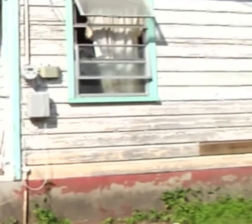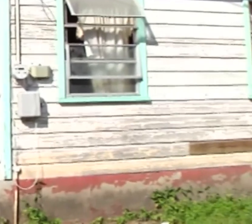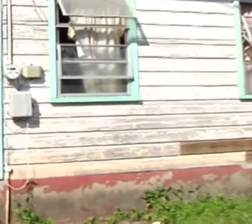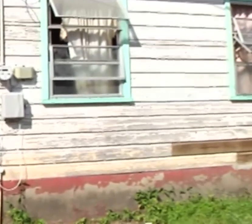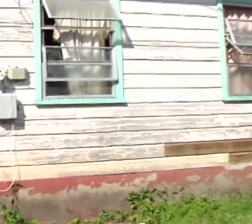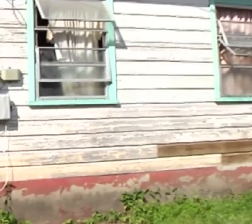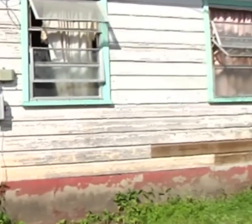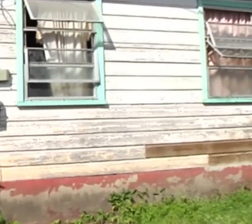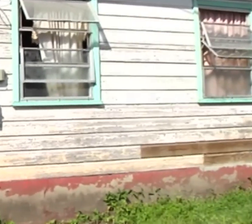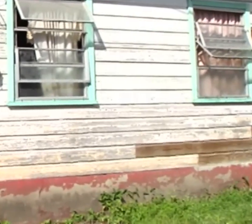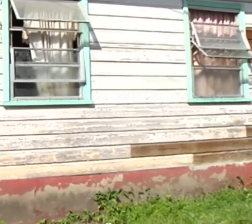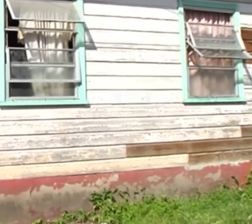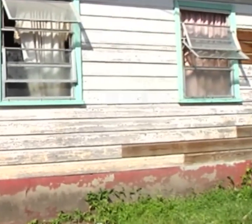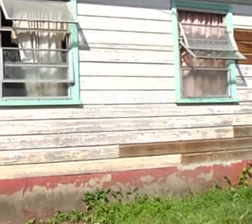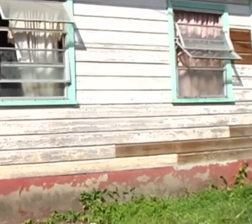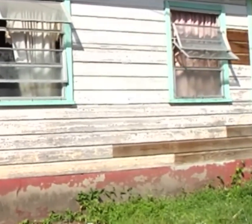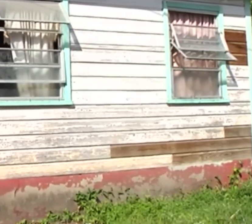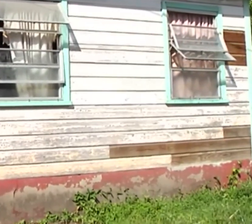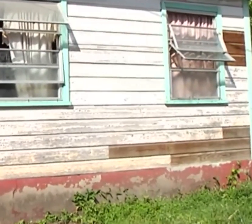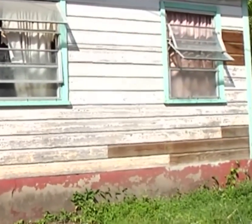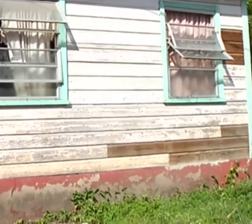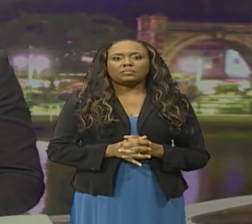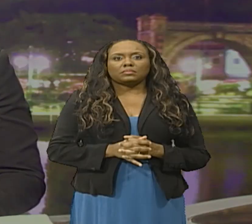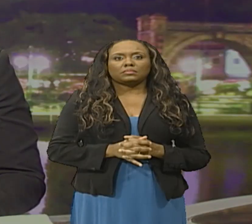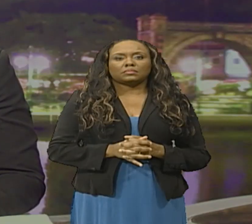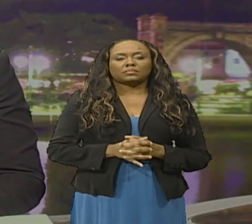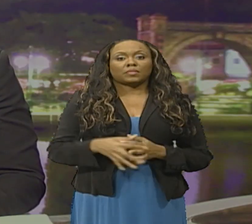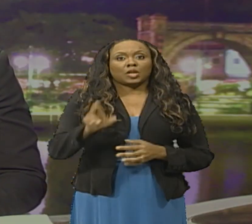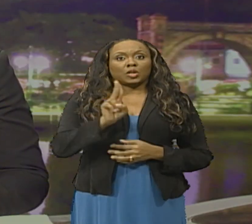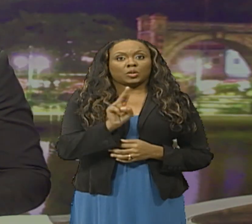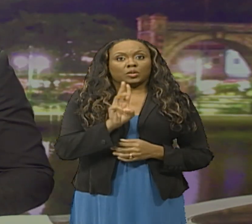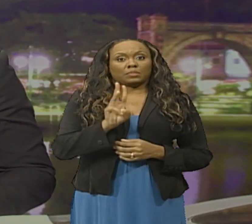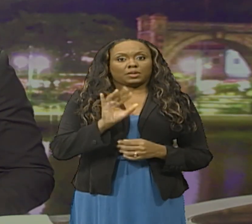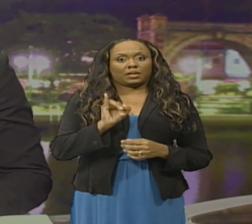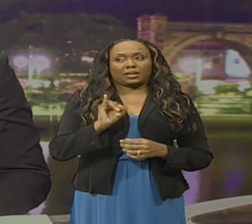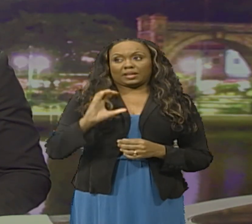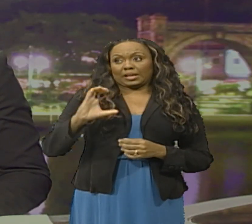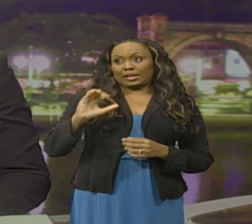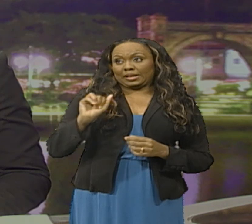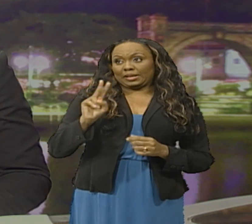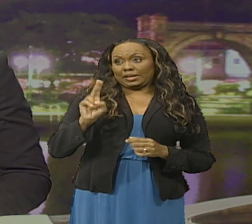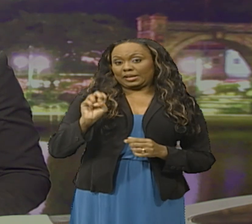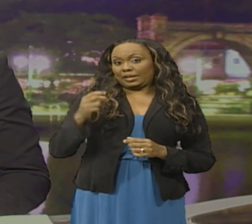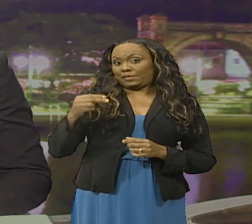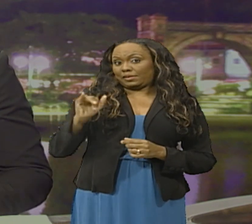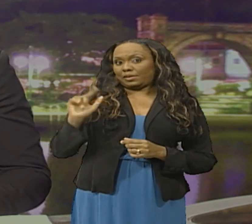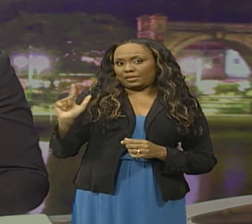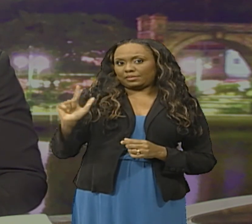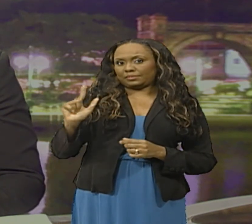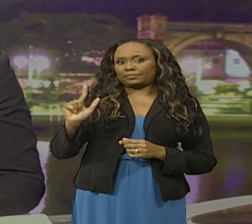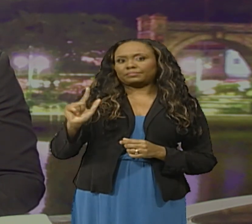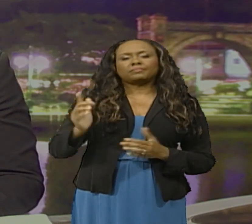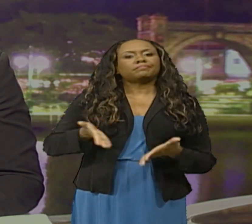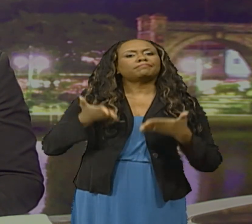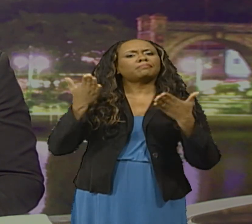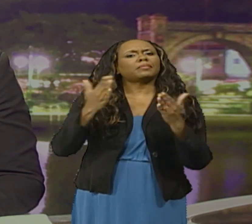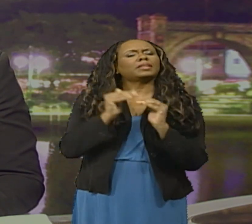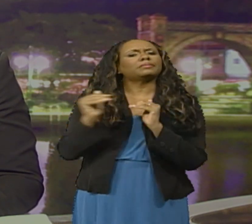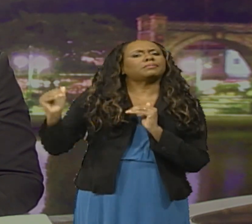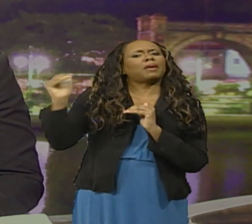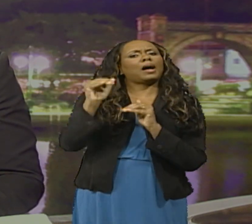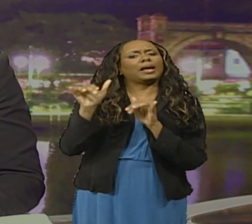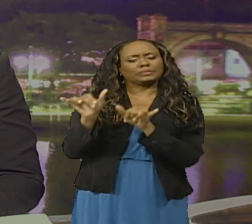relative, is assisting police with investigations into the matter. The University of the West Indies at Cave Hill has committed to offering the